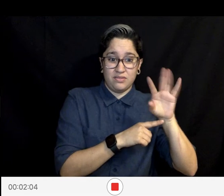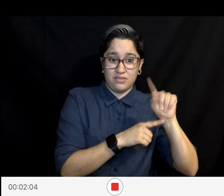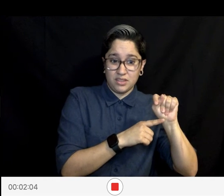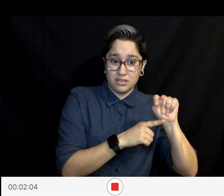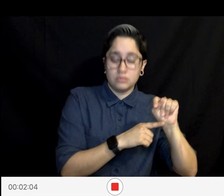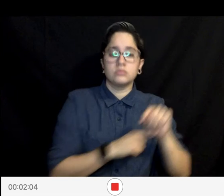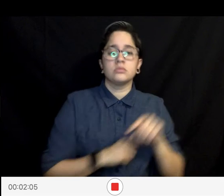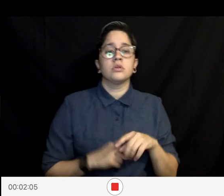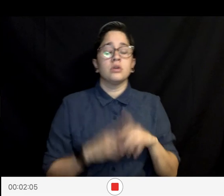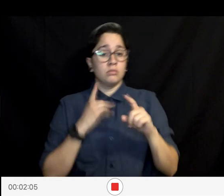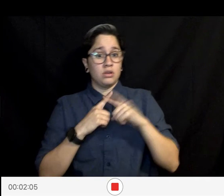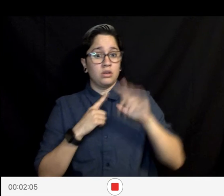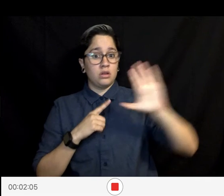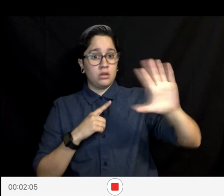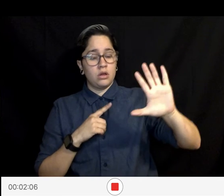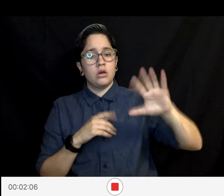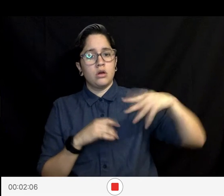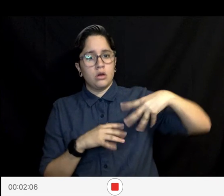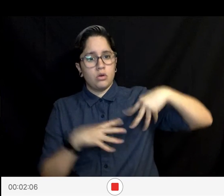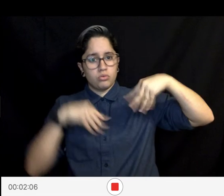tangled, and